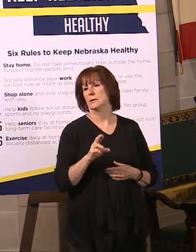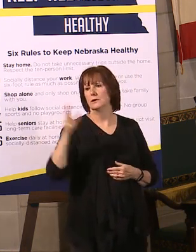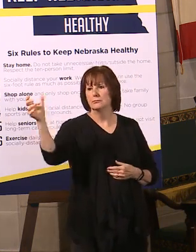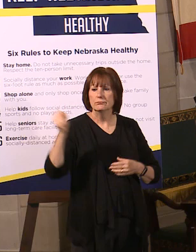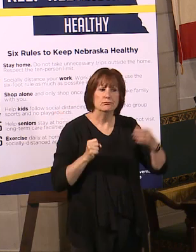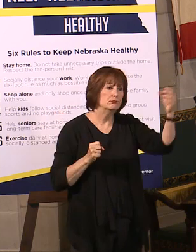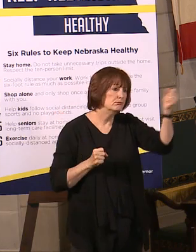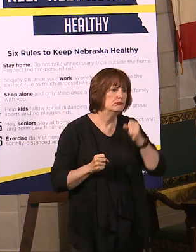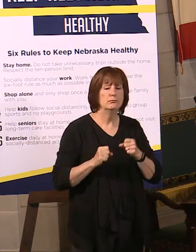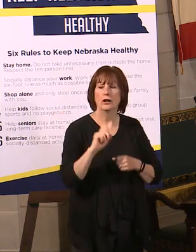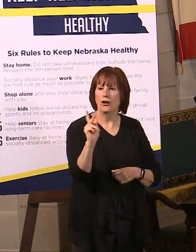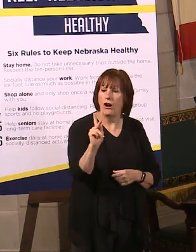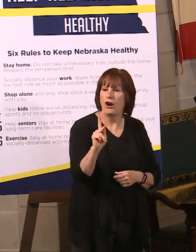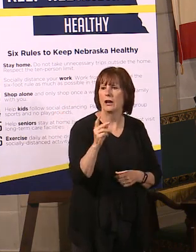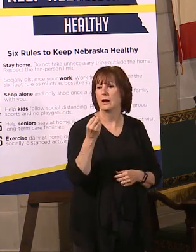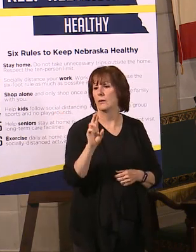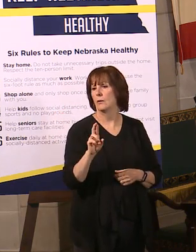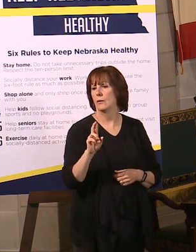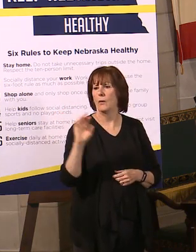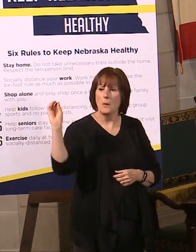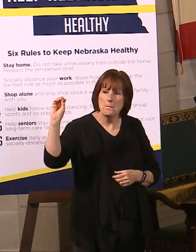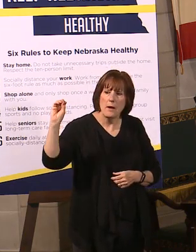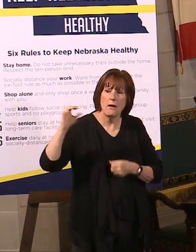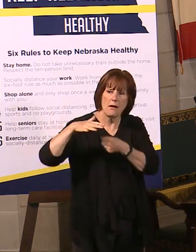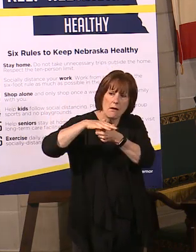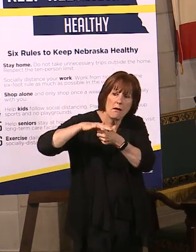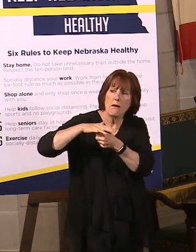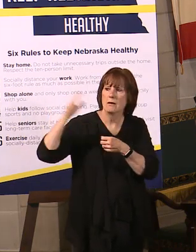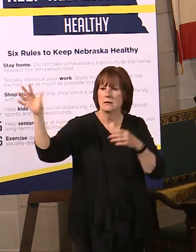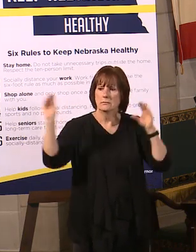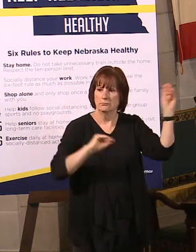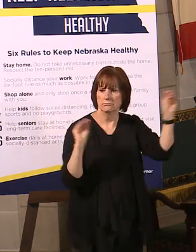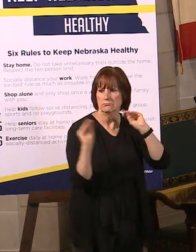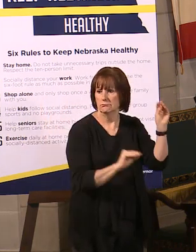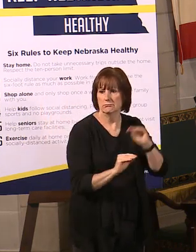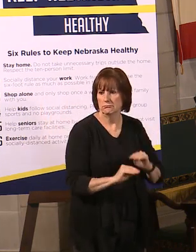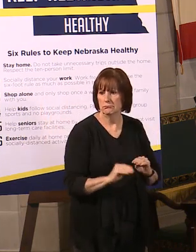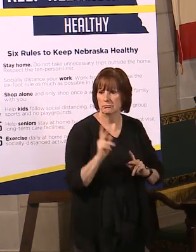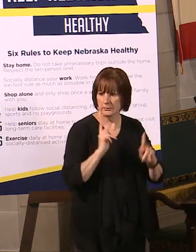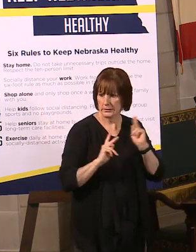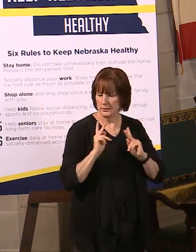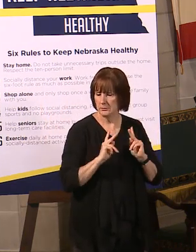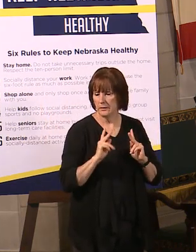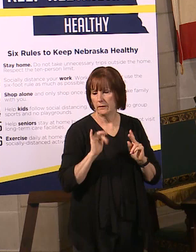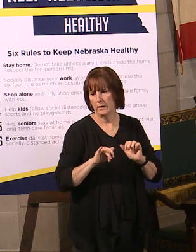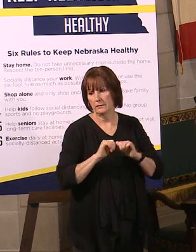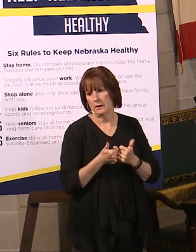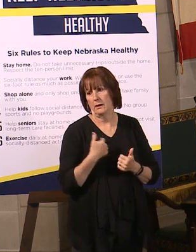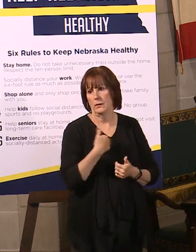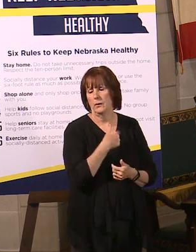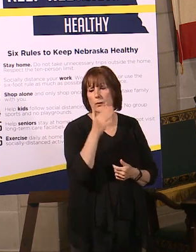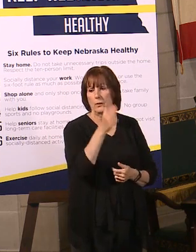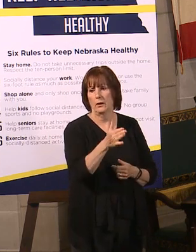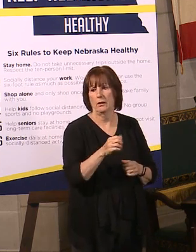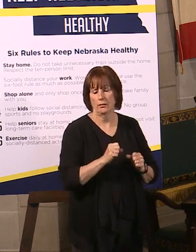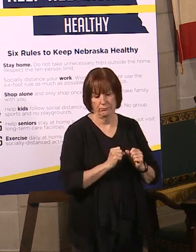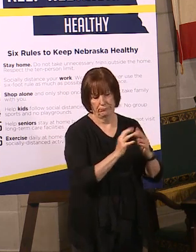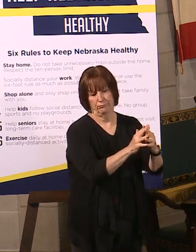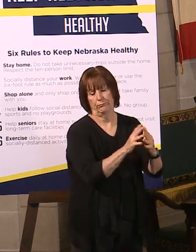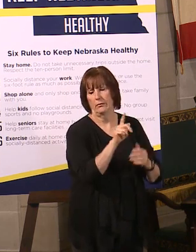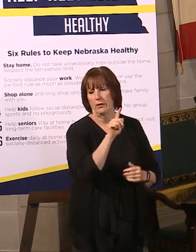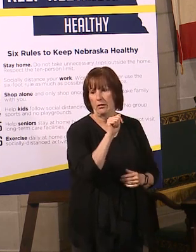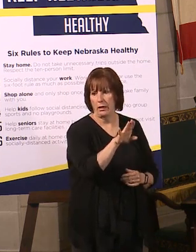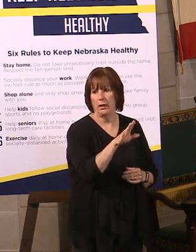from Kearney or from the Metro in Omaha, and we can put them where we need to put them. So that's effectively how we'll have that lab run